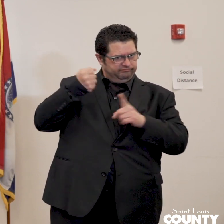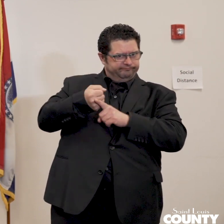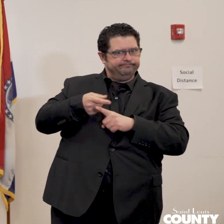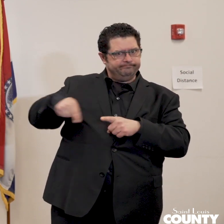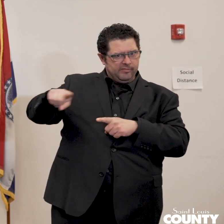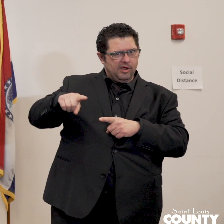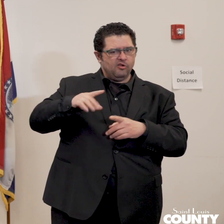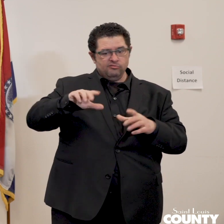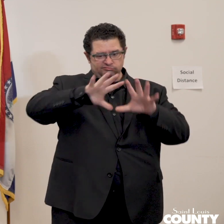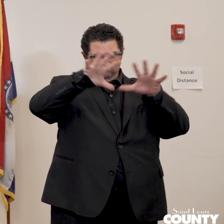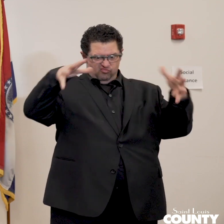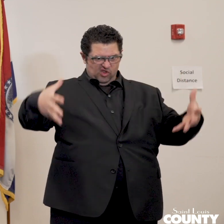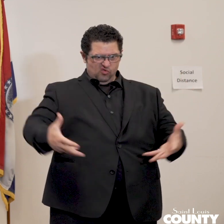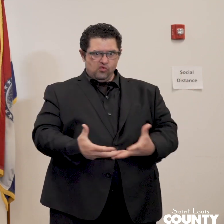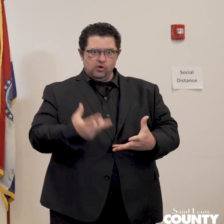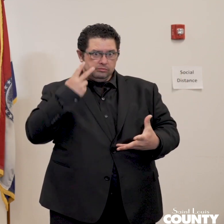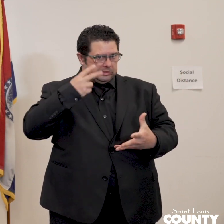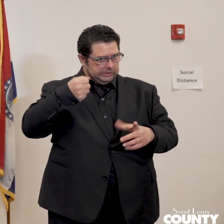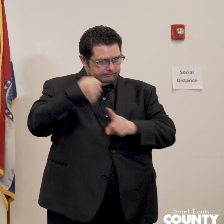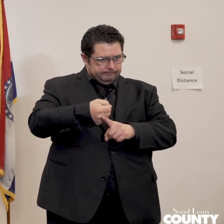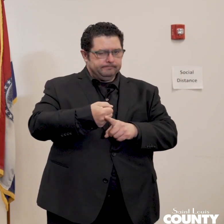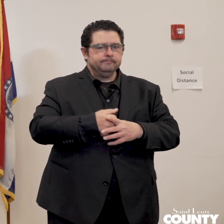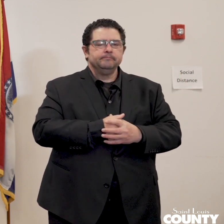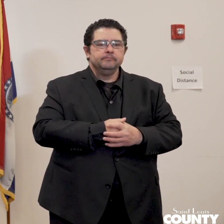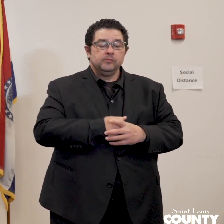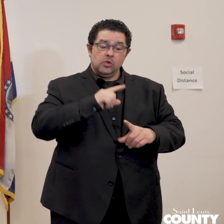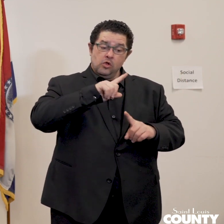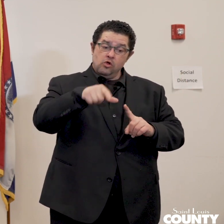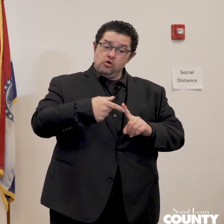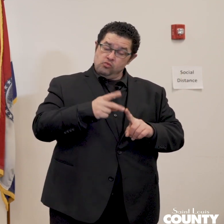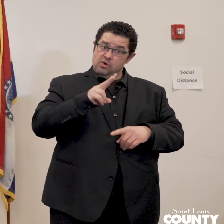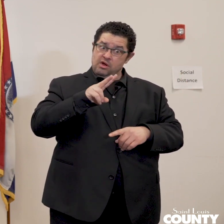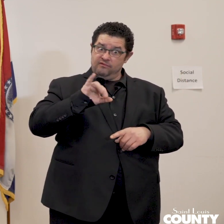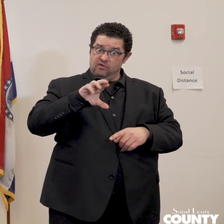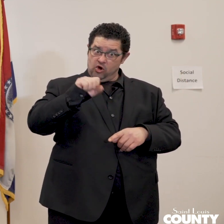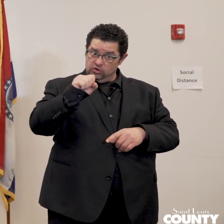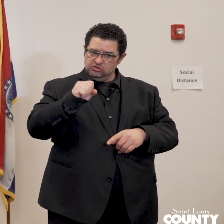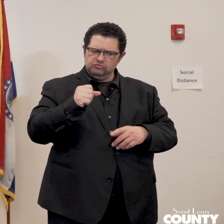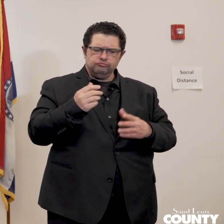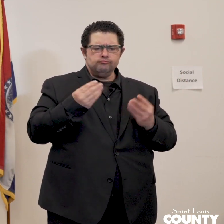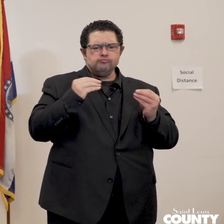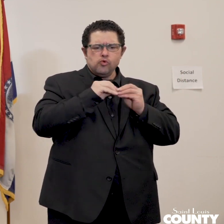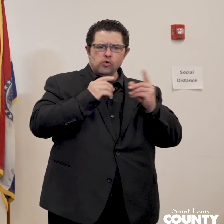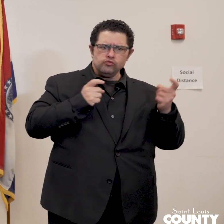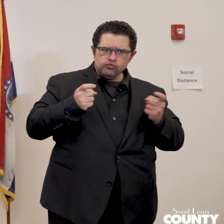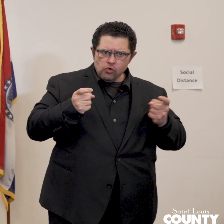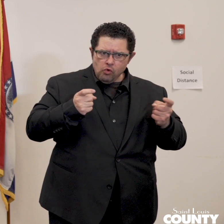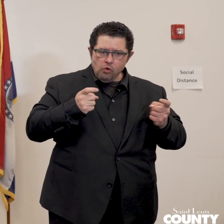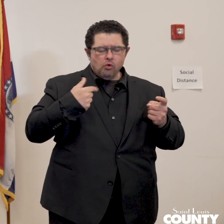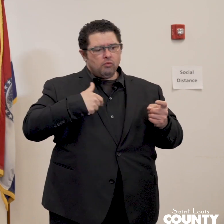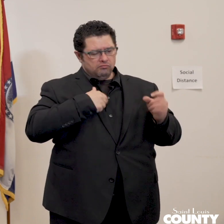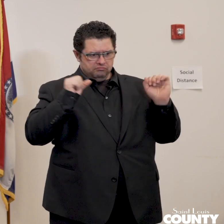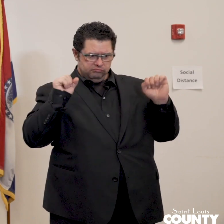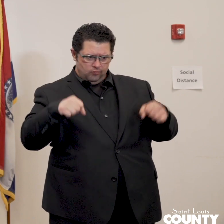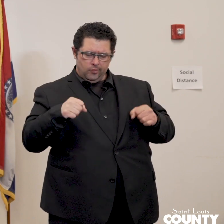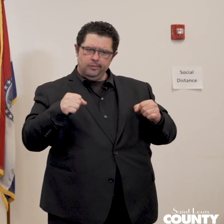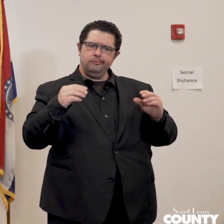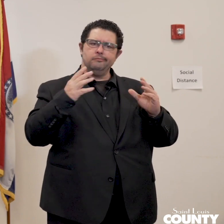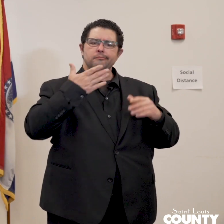Once we are comfortable that this virus is under control, then we can start to look at what reopening our community will look like.